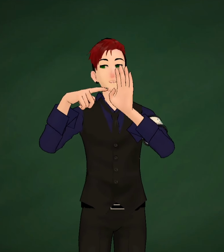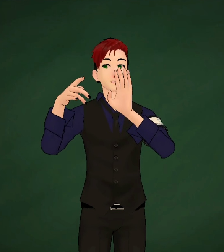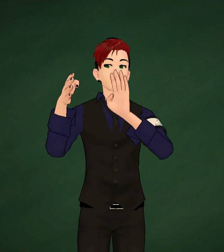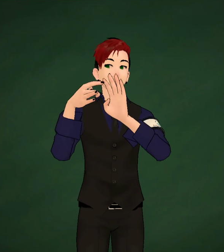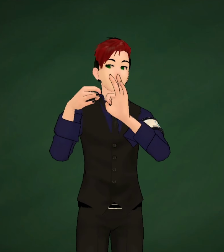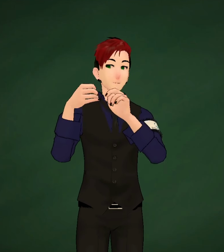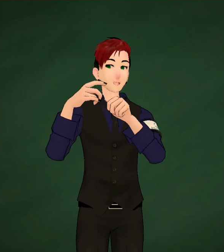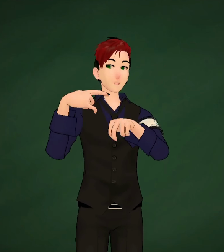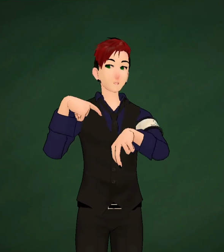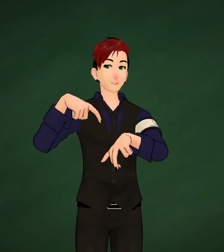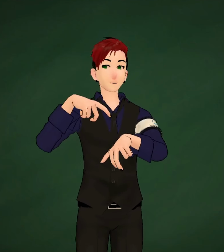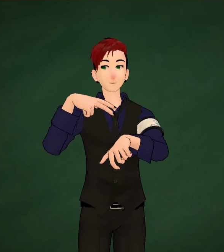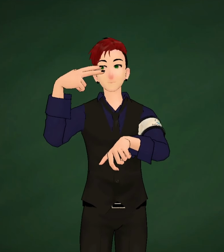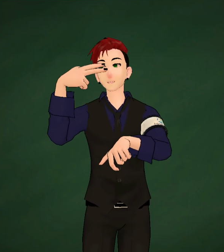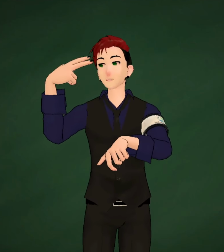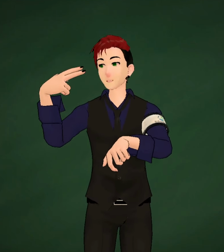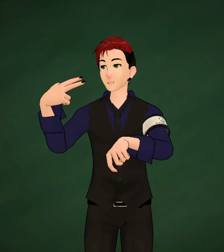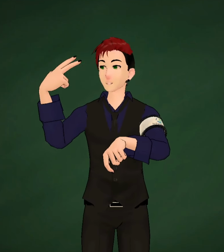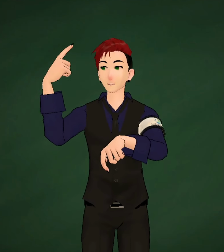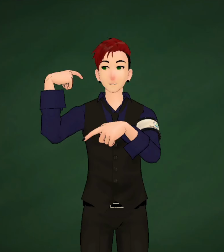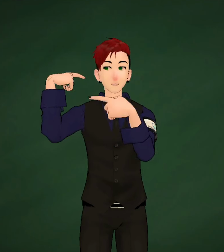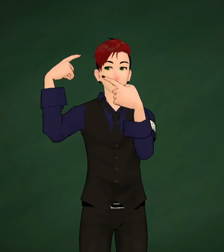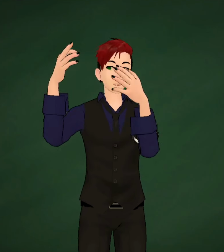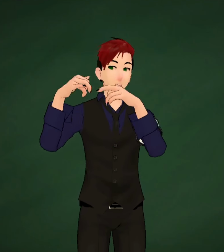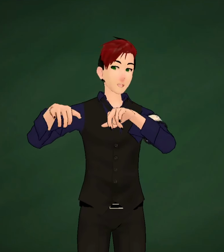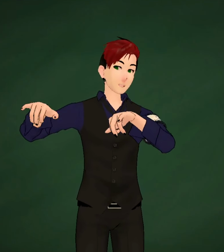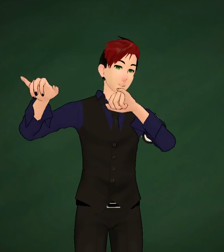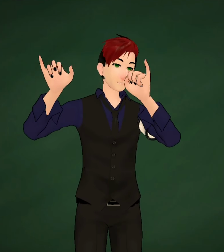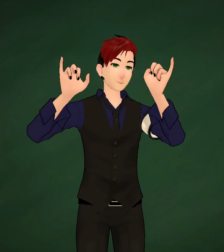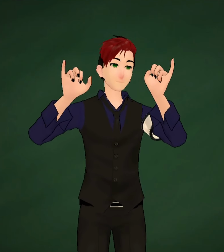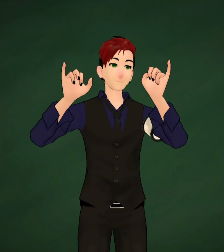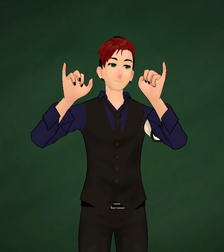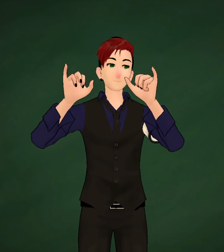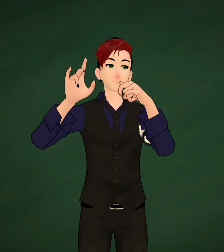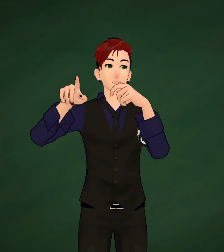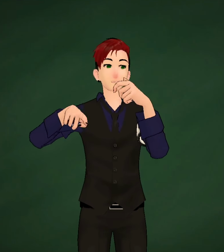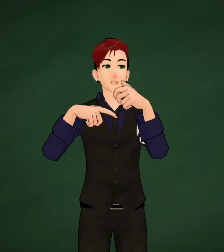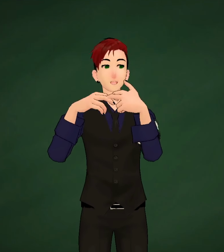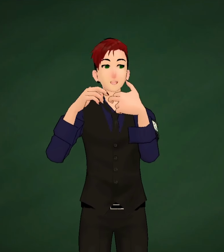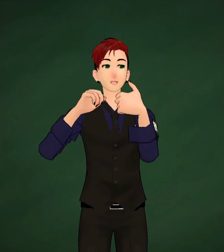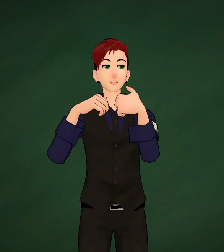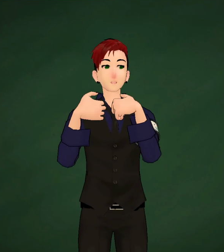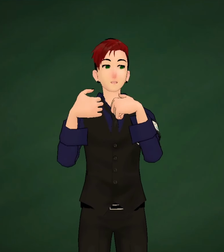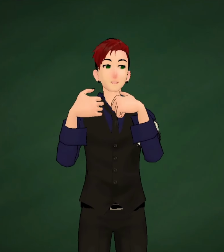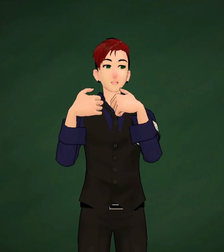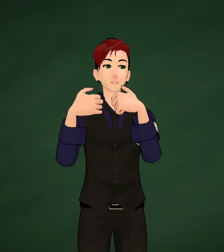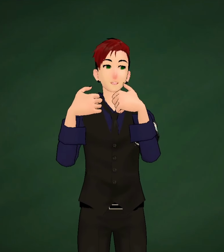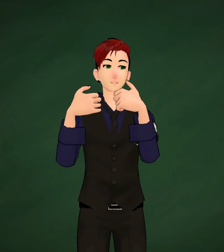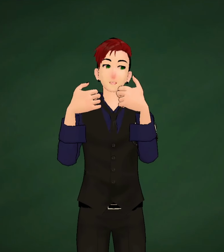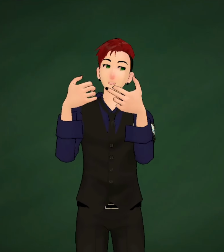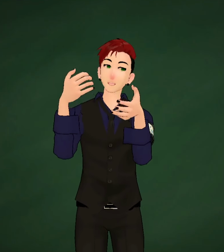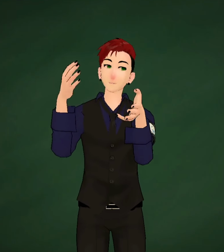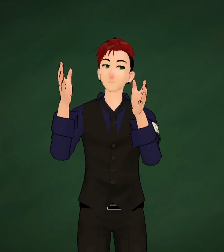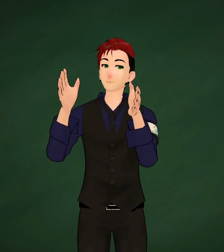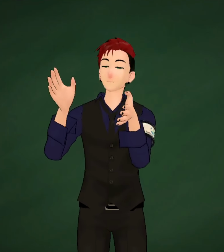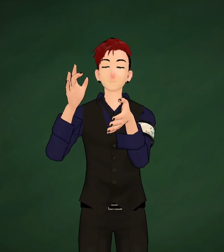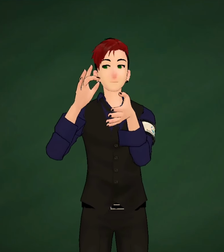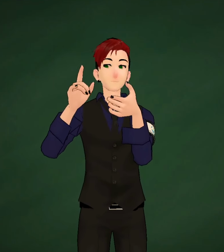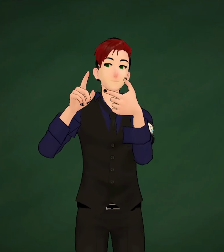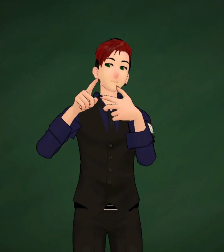negative stigma with helping hands that's been around about Yeah, I heard that how too. we are kind of like